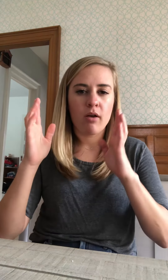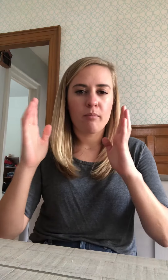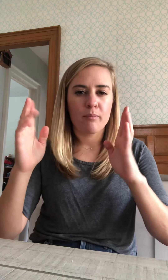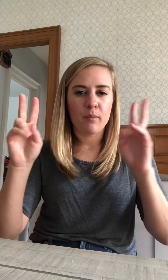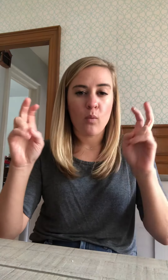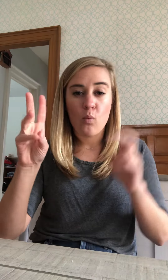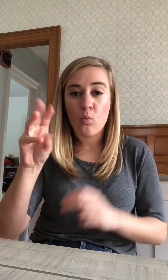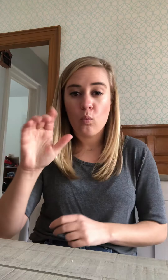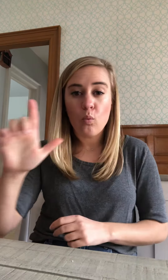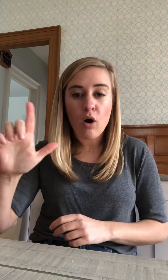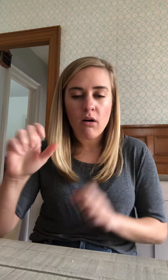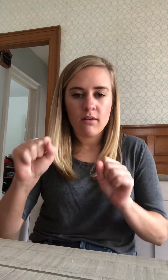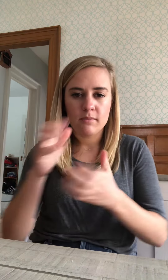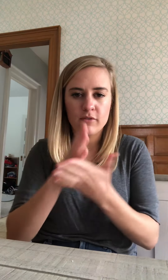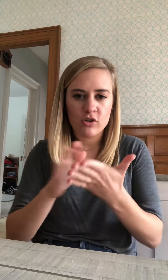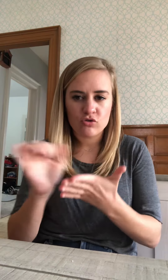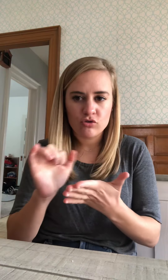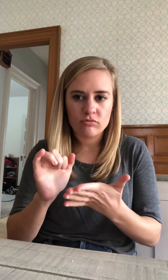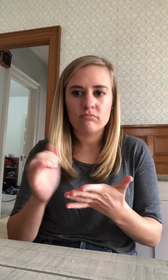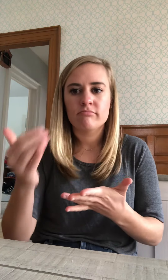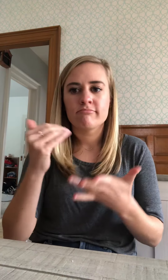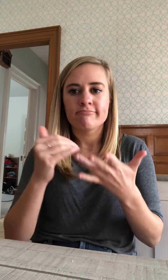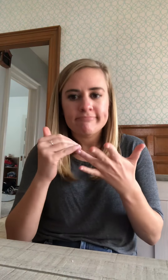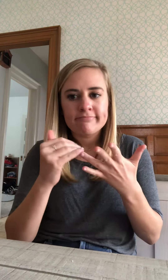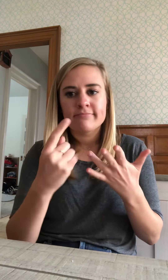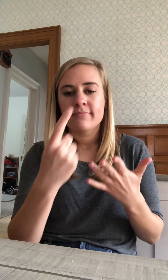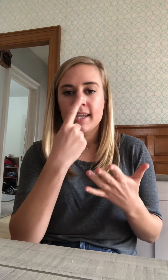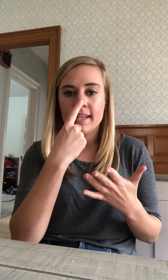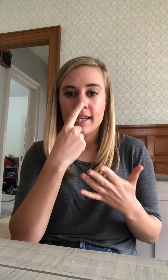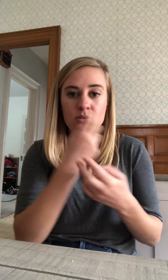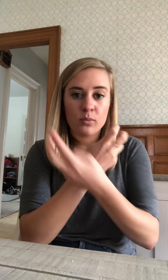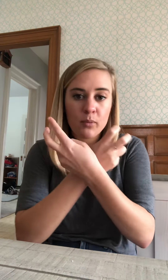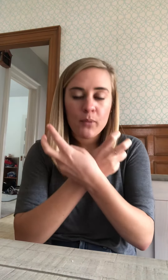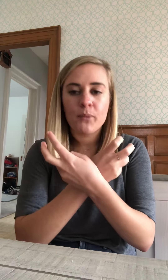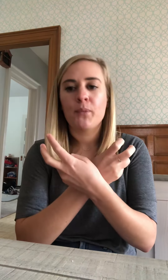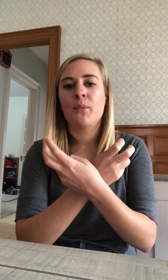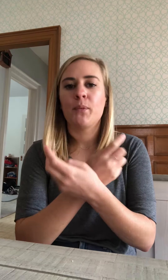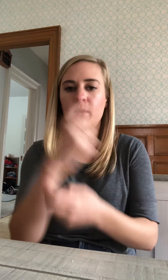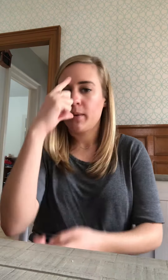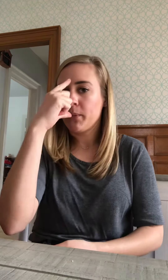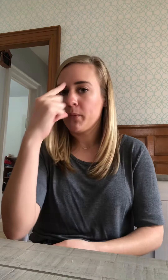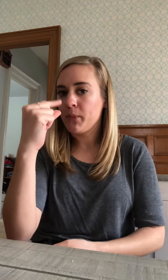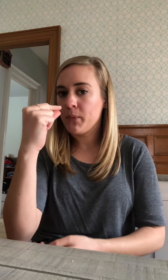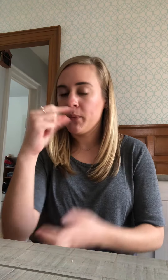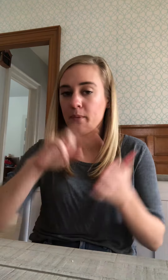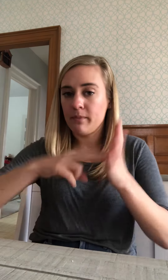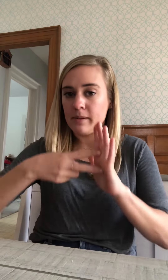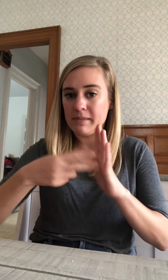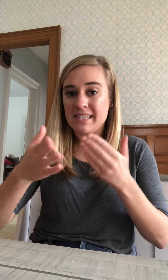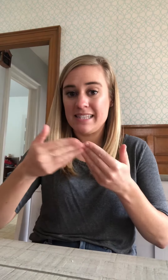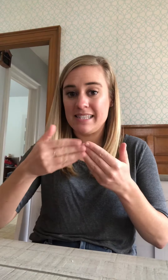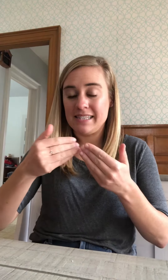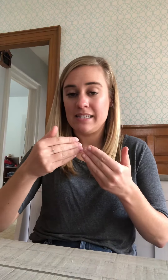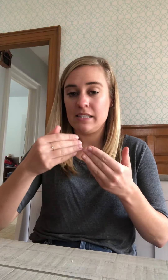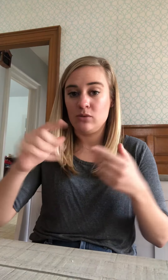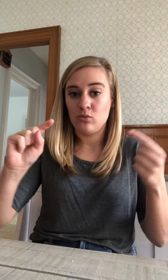fractures, very common. Nose is prominent, easily injured, and we see quite a number of